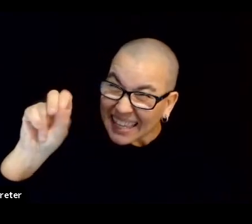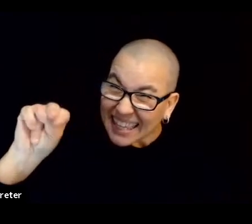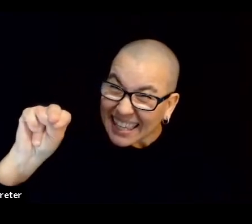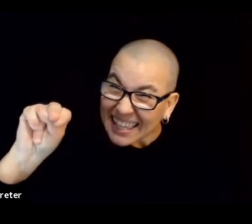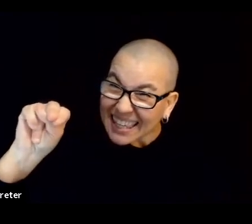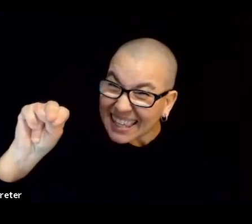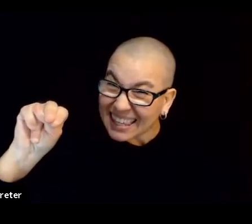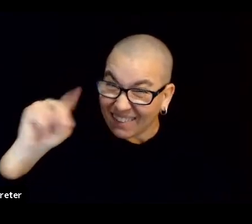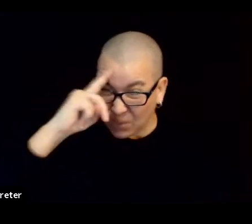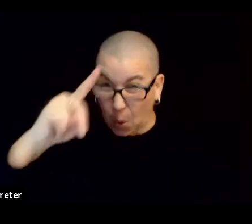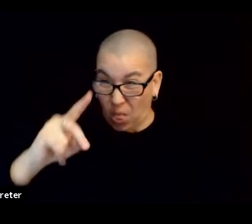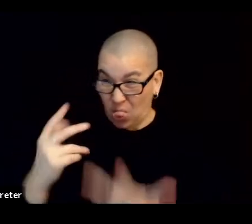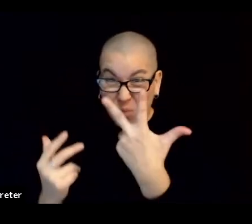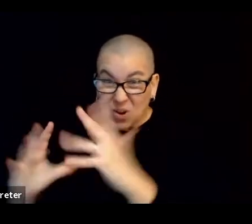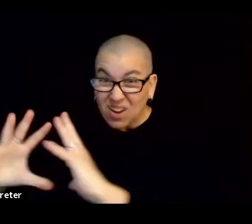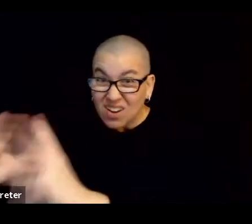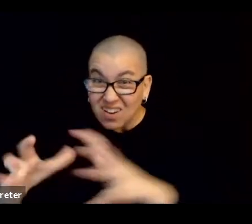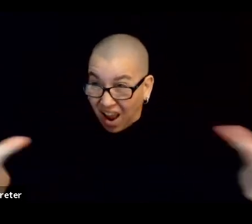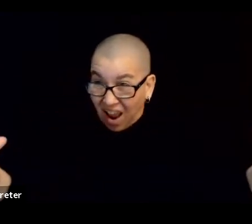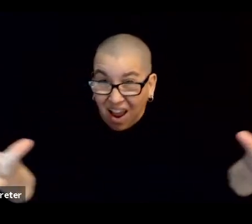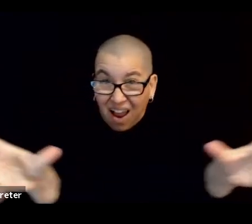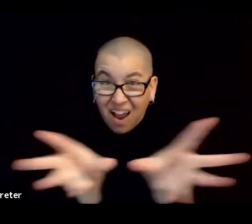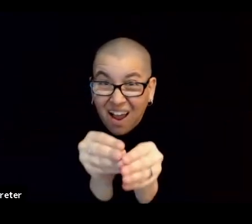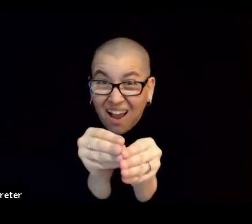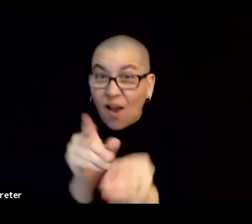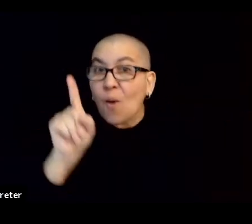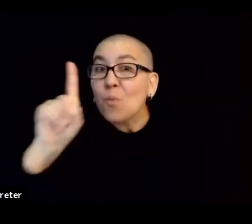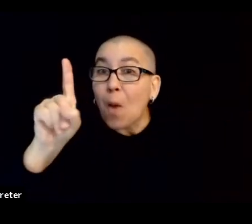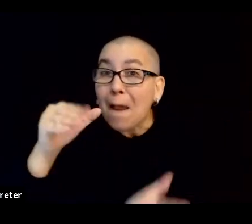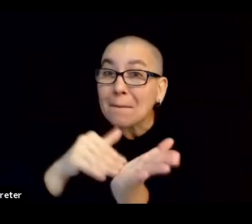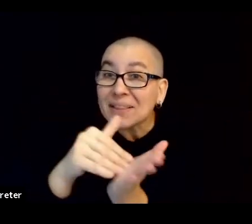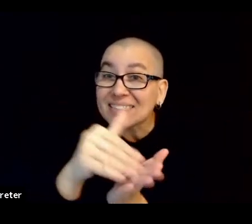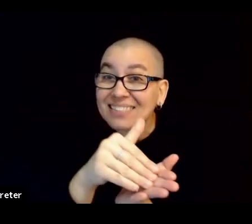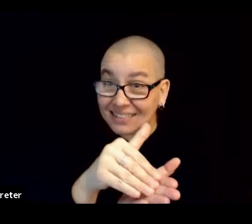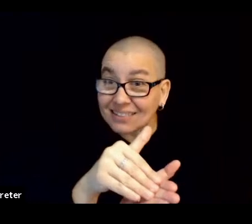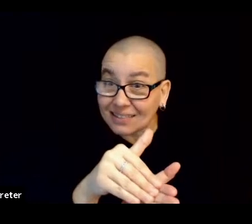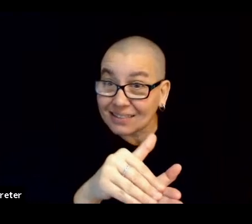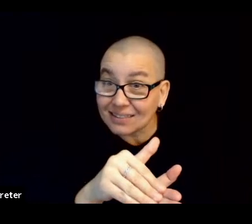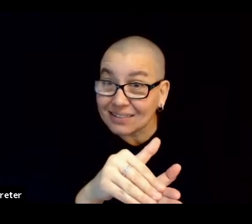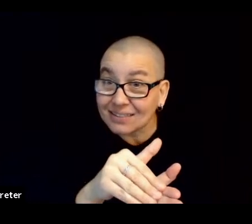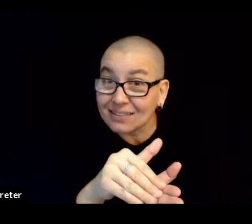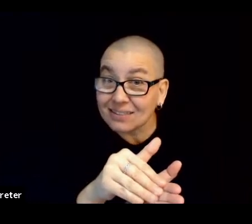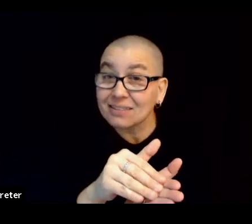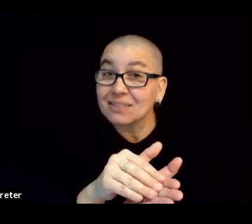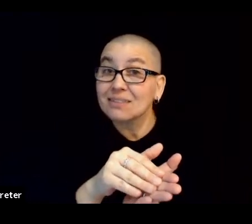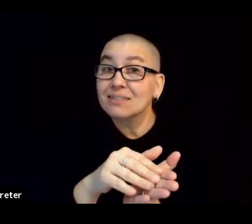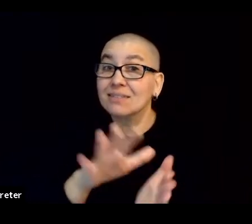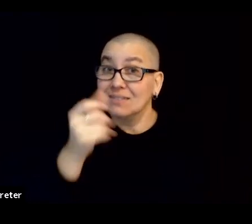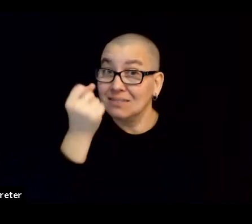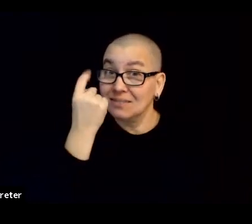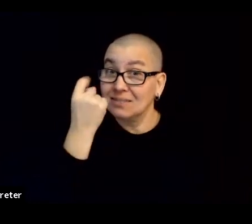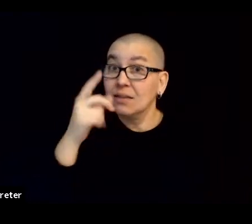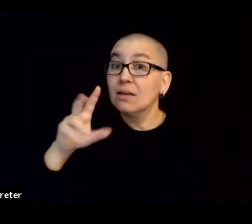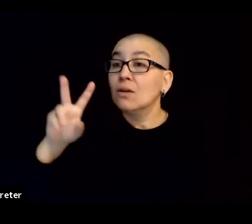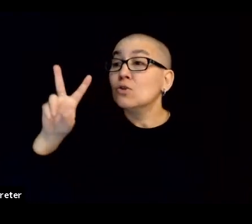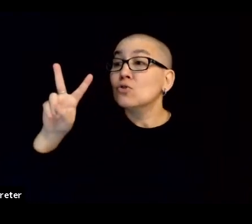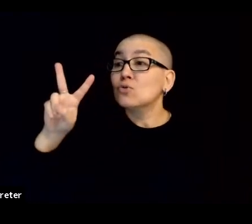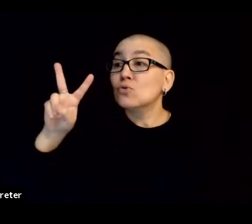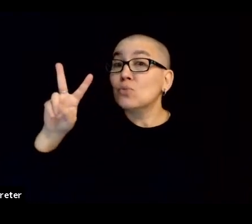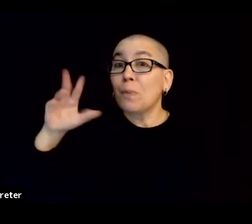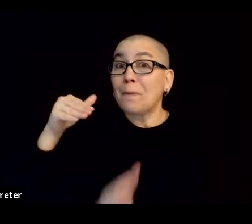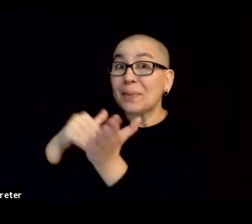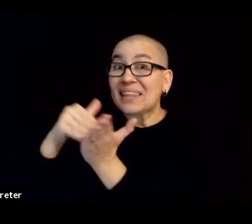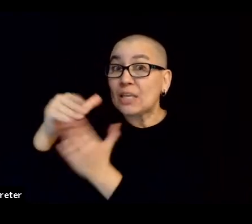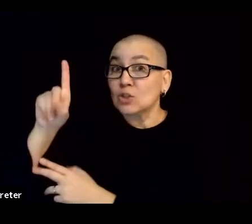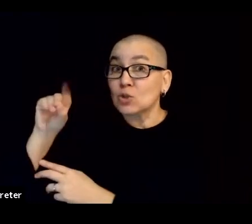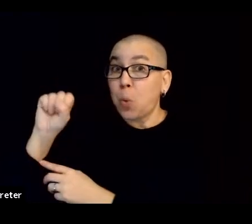is in addition to the 500,000 healthcare workers and staff and residents of long-term care facilities that we've been vaccinating